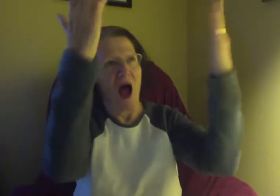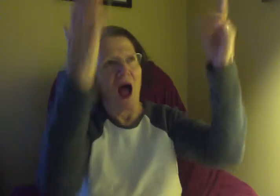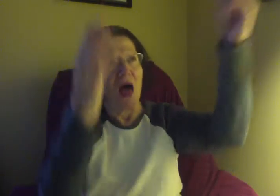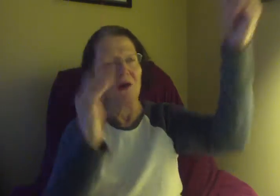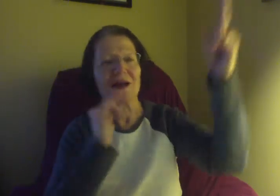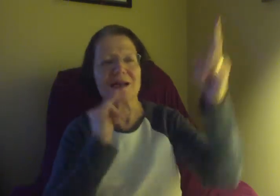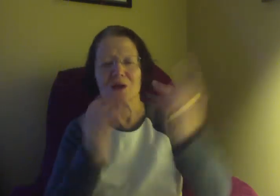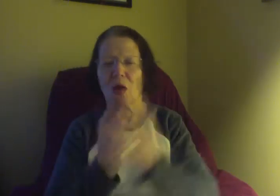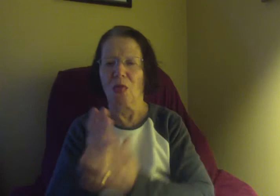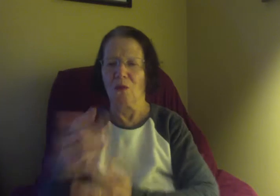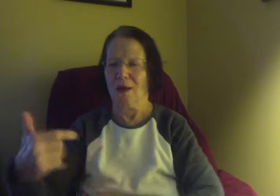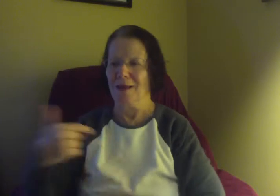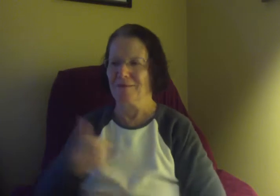to talk about